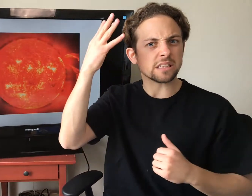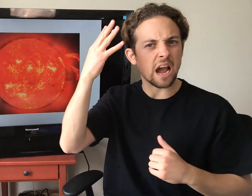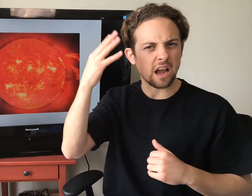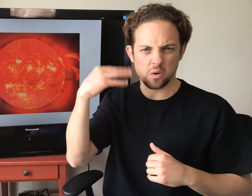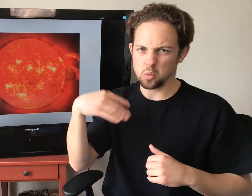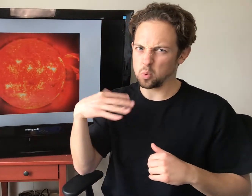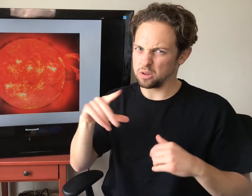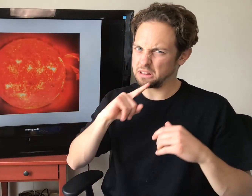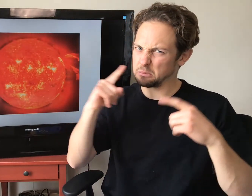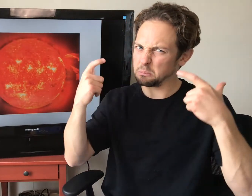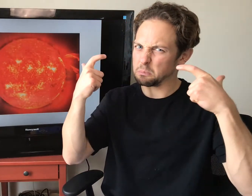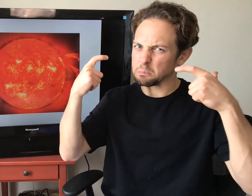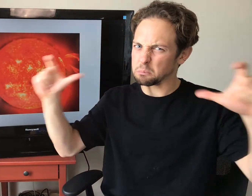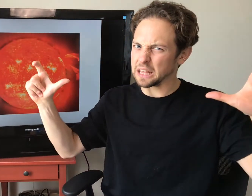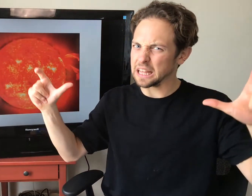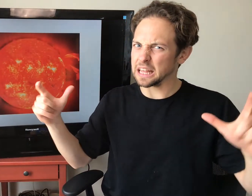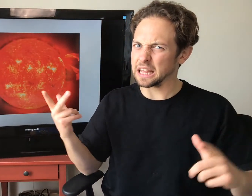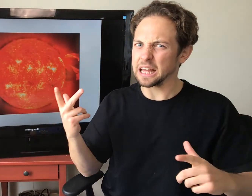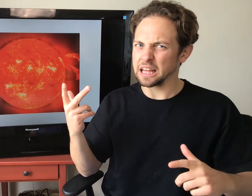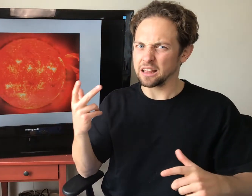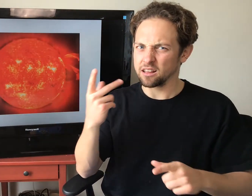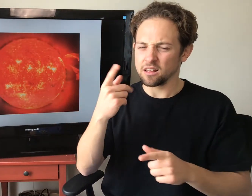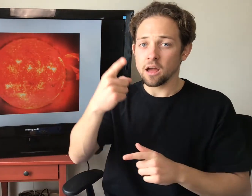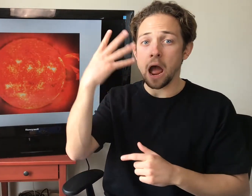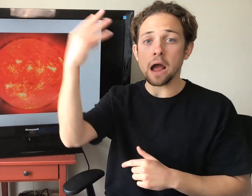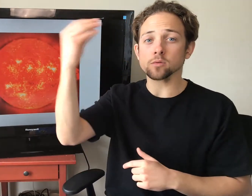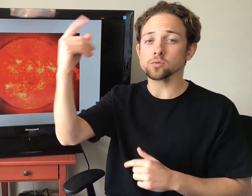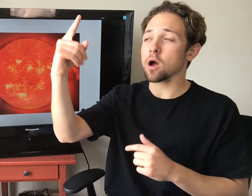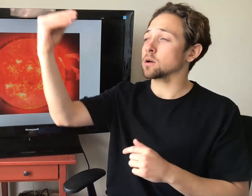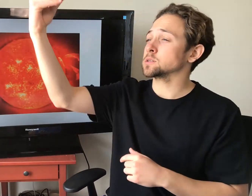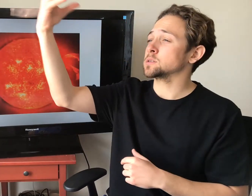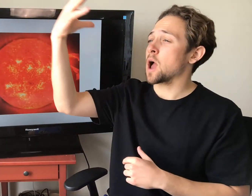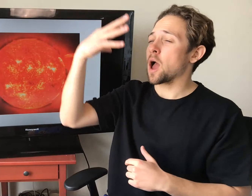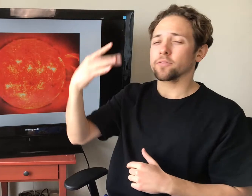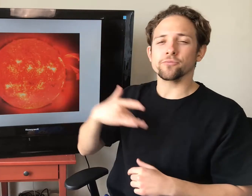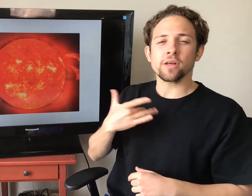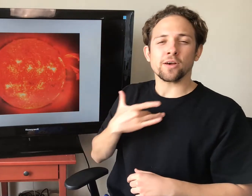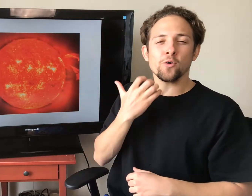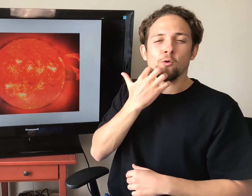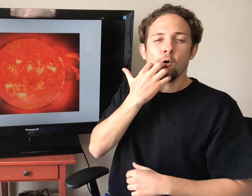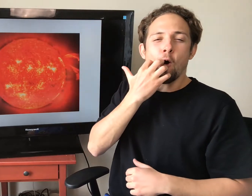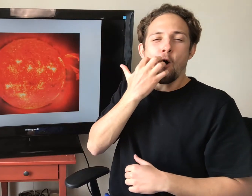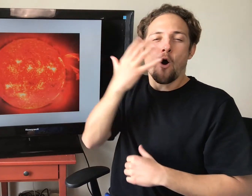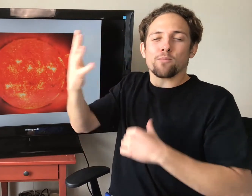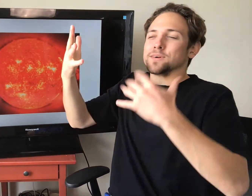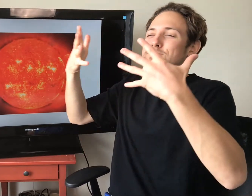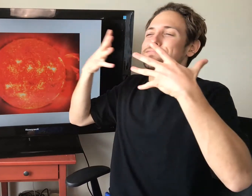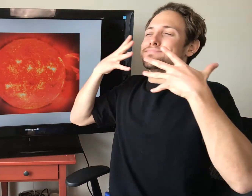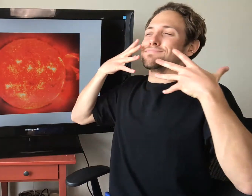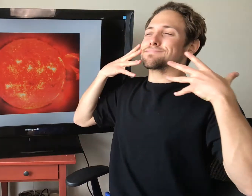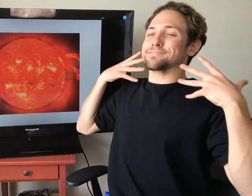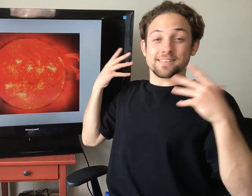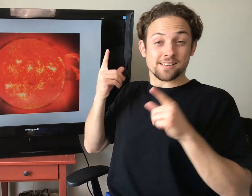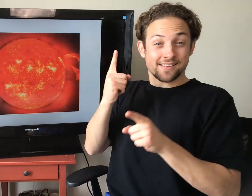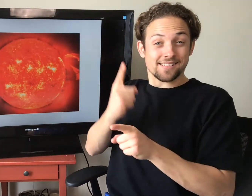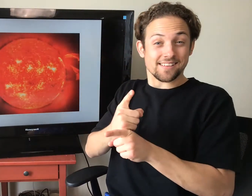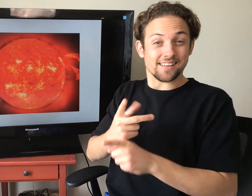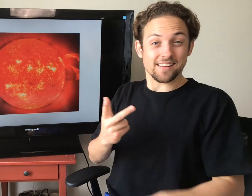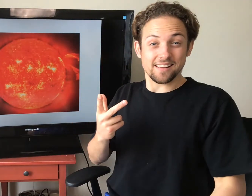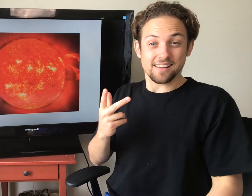melt immediately. Now, the sun is huge. When you look outside and feel the